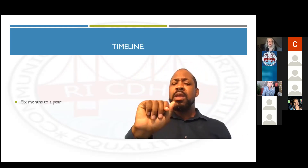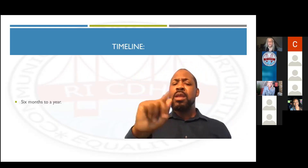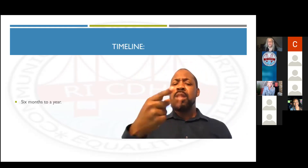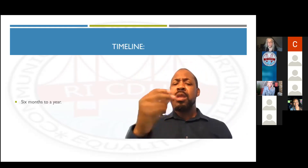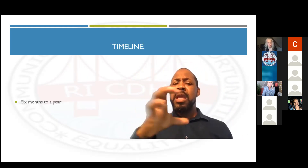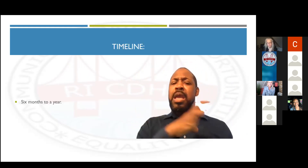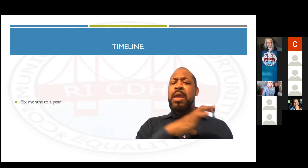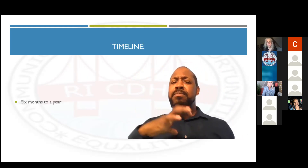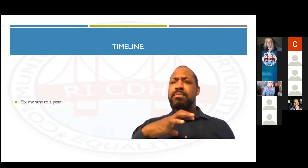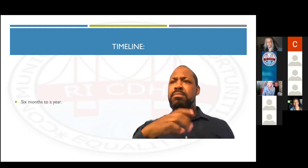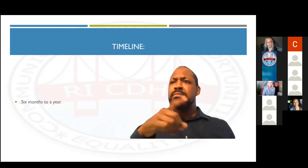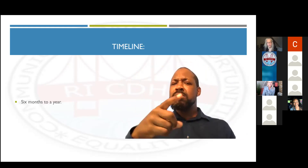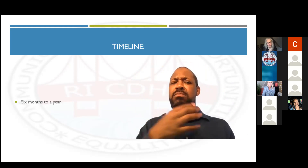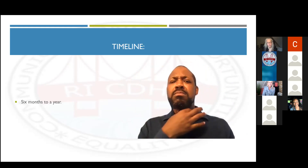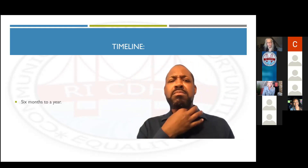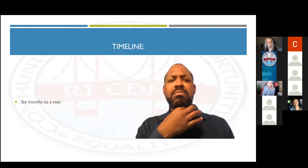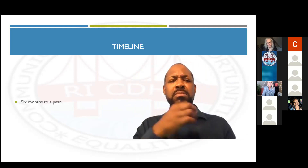A timeline for this ad hoc committee.